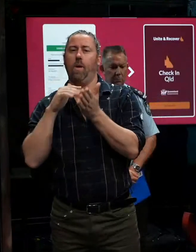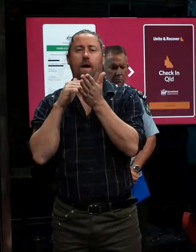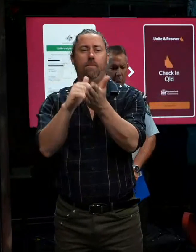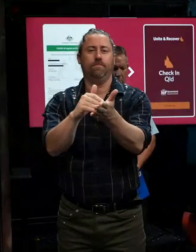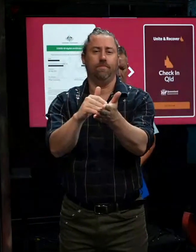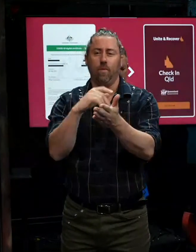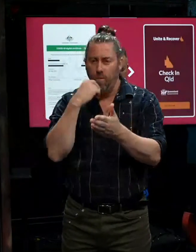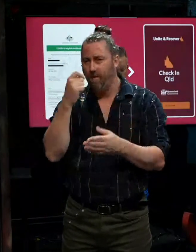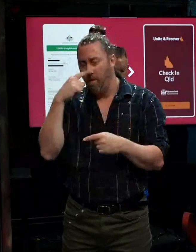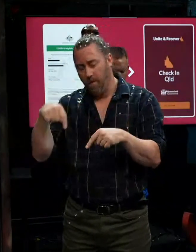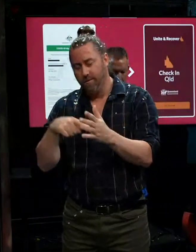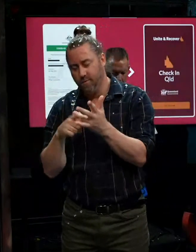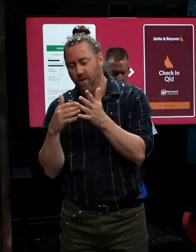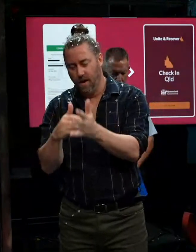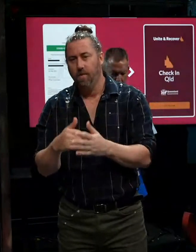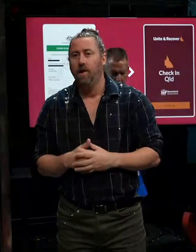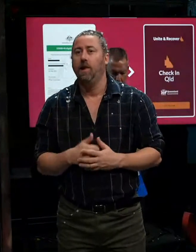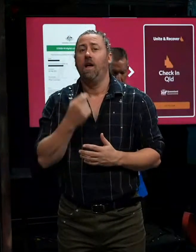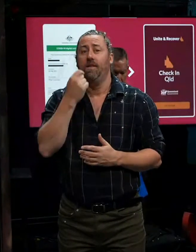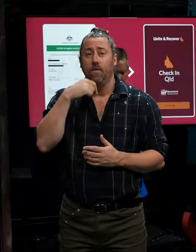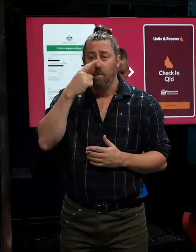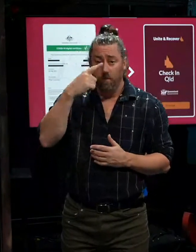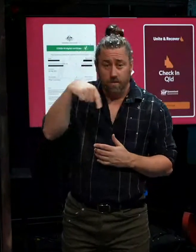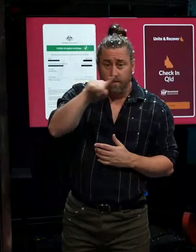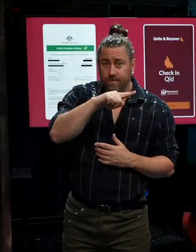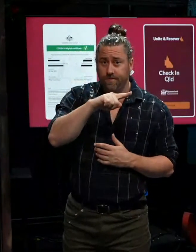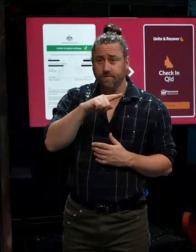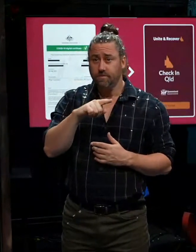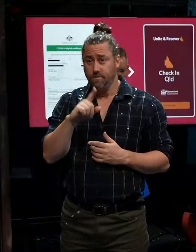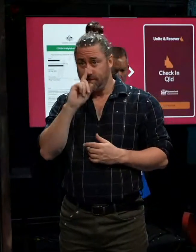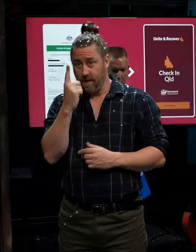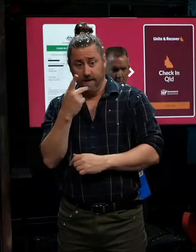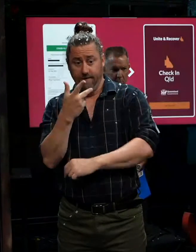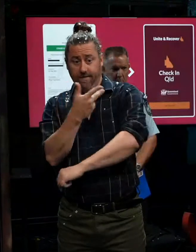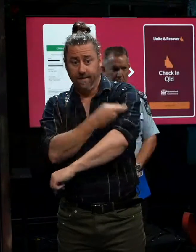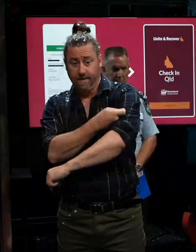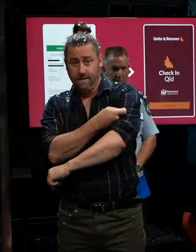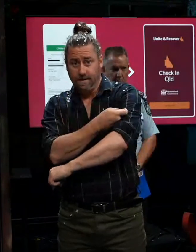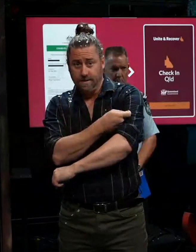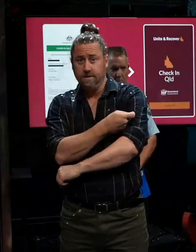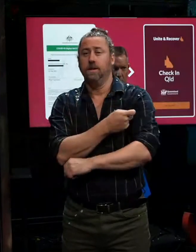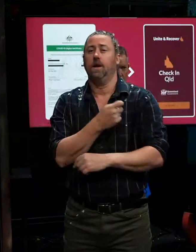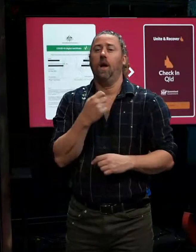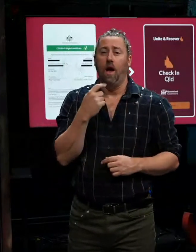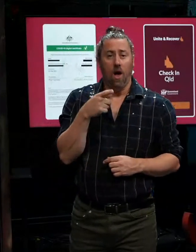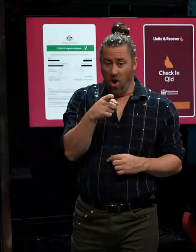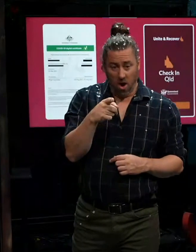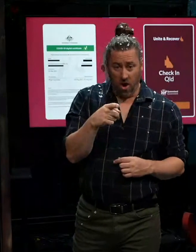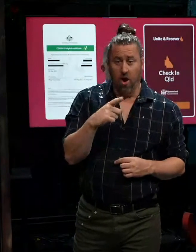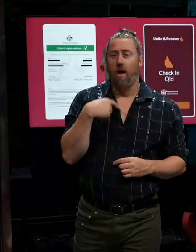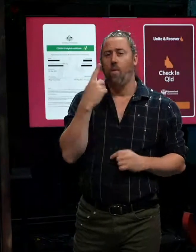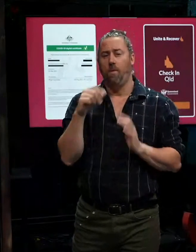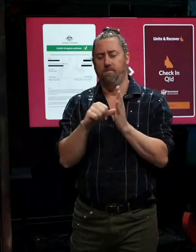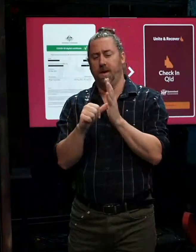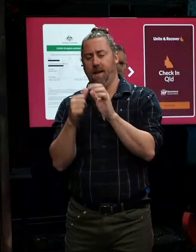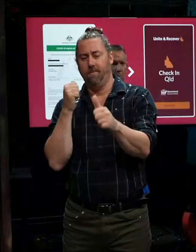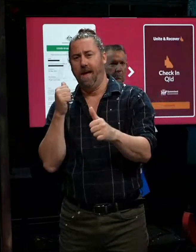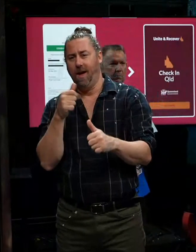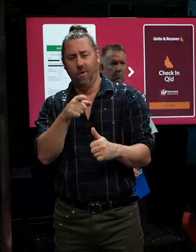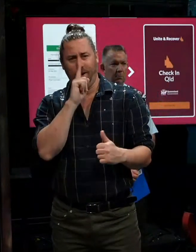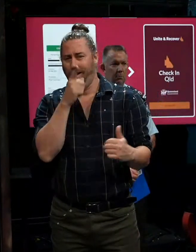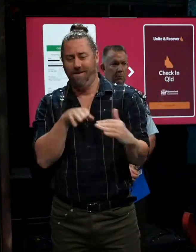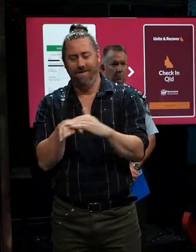who unfortunately would still not be vaccinated, they'll be entitled to a complete refund. So I think the best